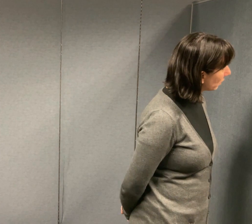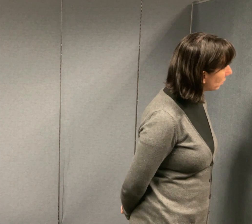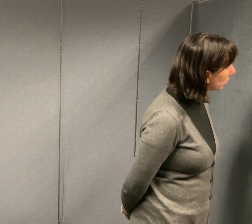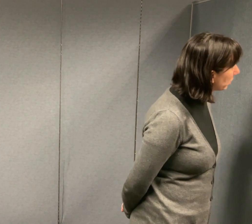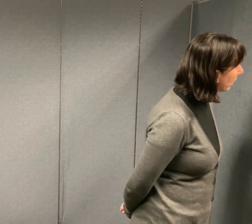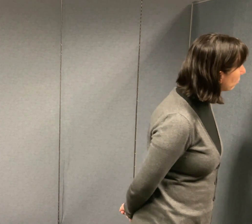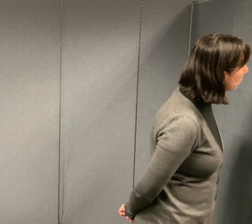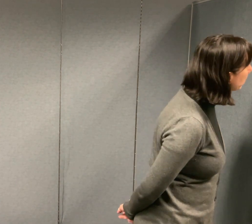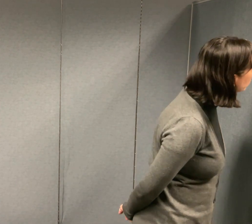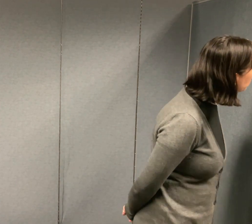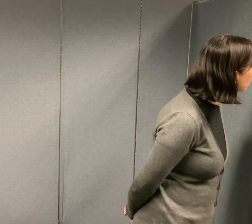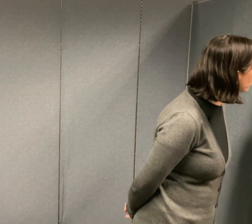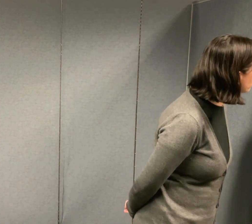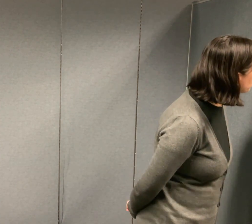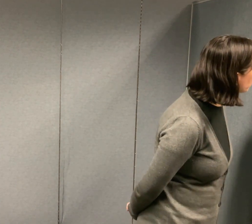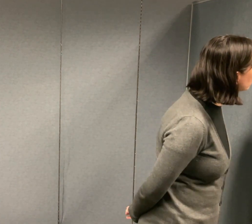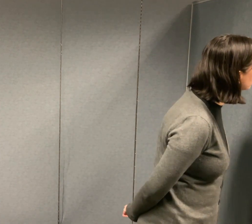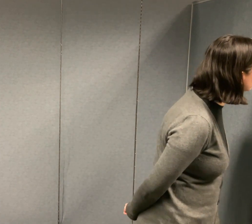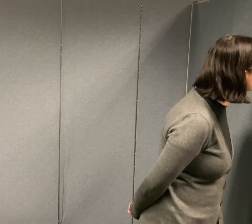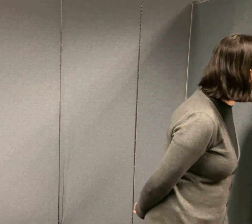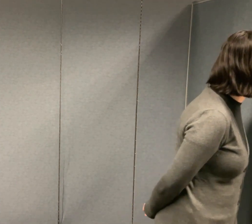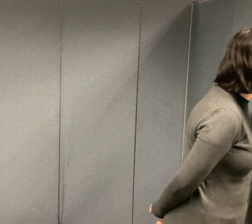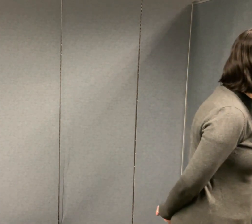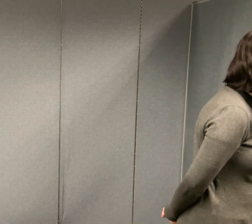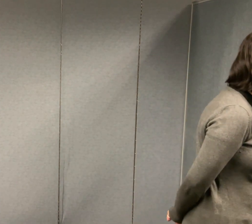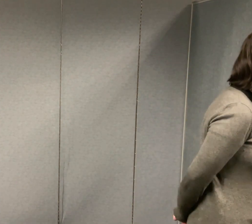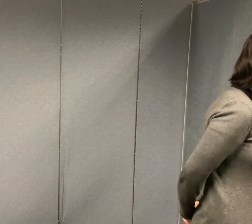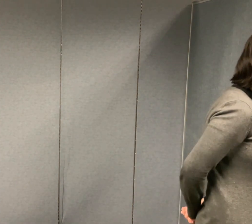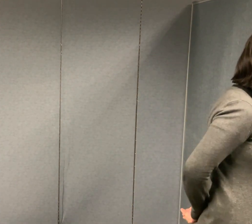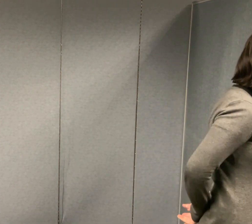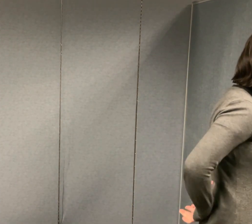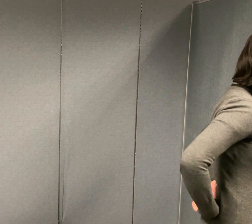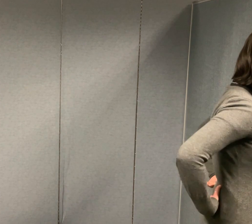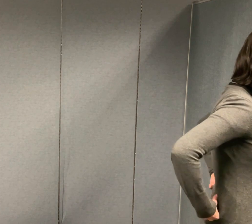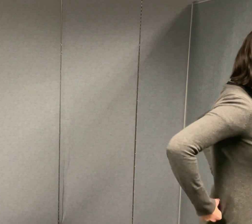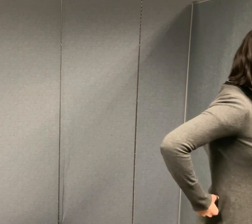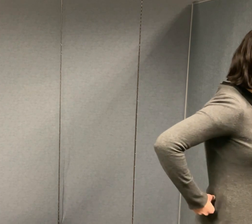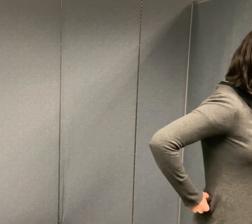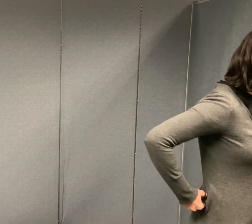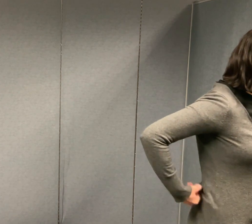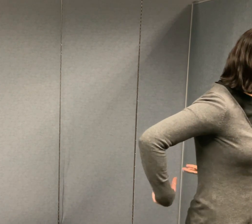You will now have 1 minute to prepare for this part of the exam. You'll be prompted to begin interpreting in 1 minute.